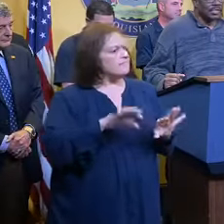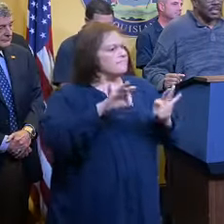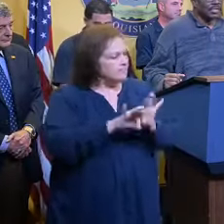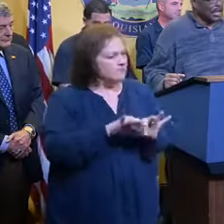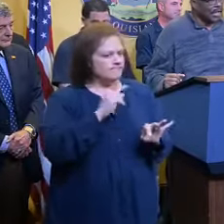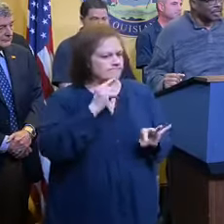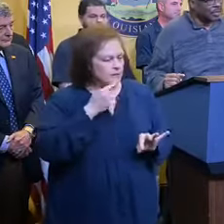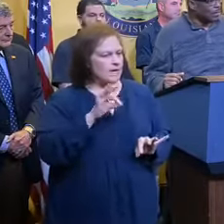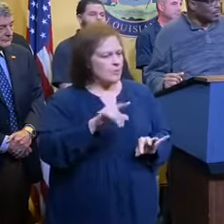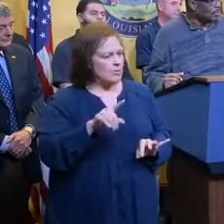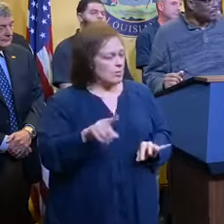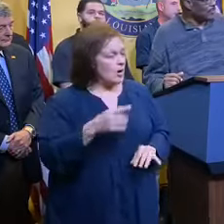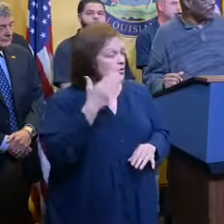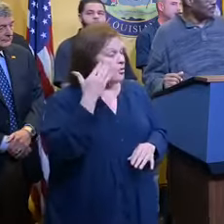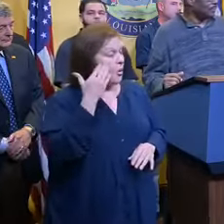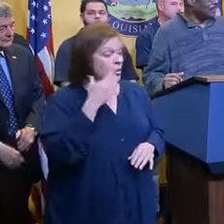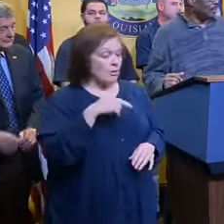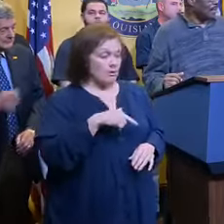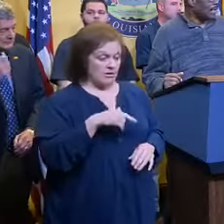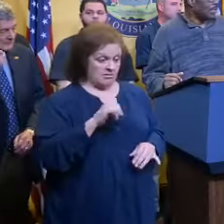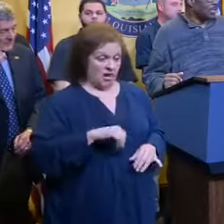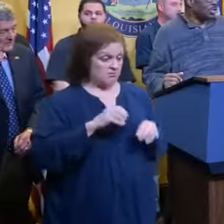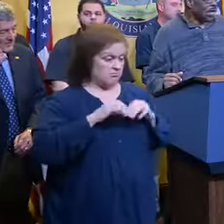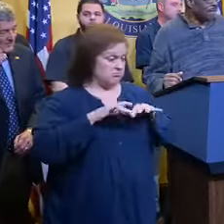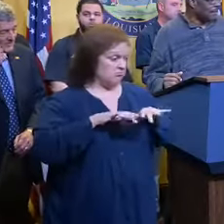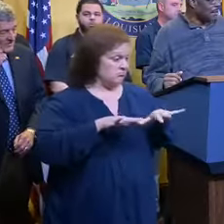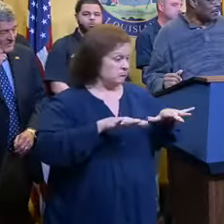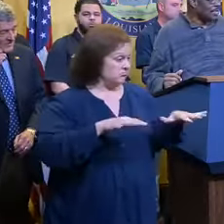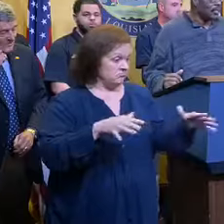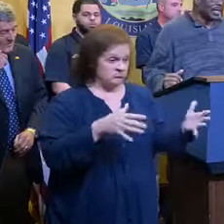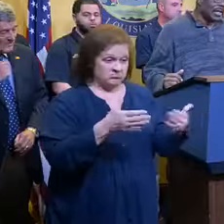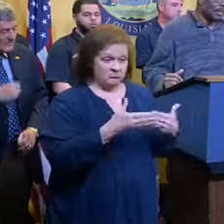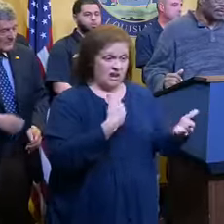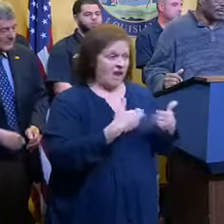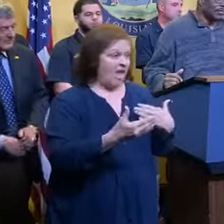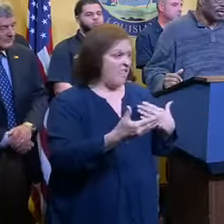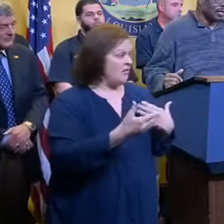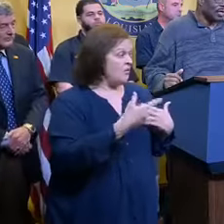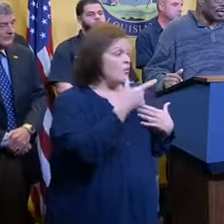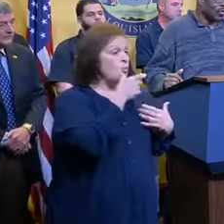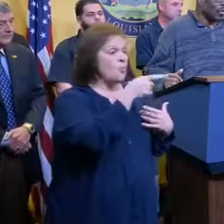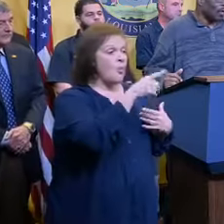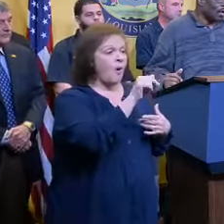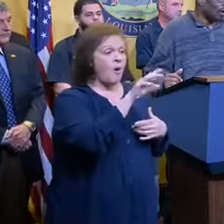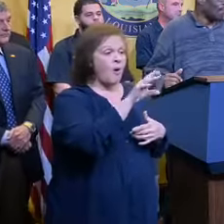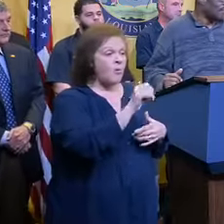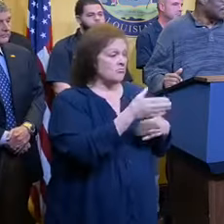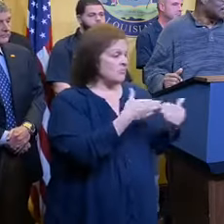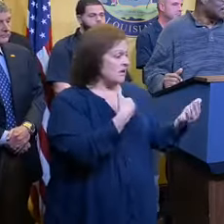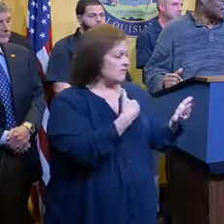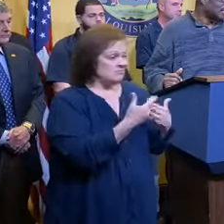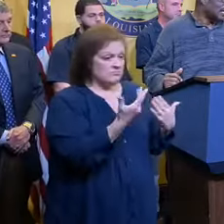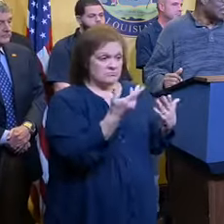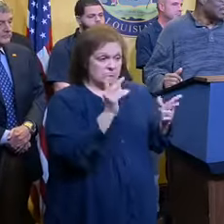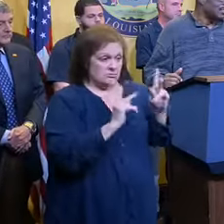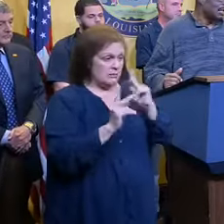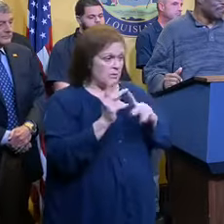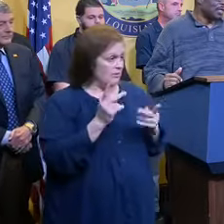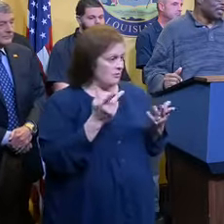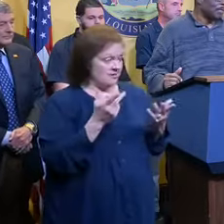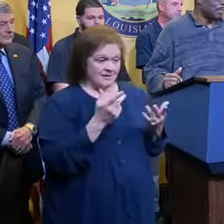This disease has no racial boundary. It has no geographic boundary. It has no economic boundary. We are all facing the